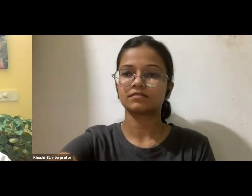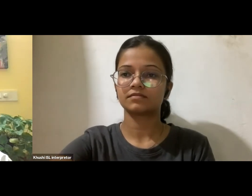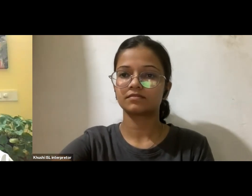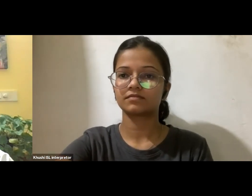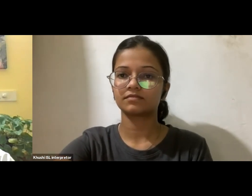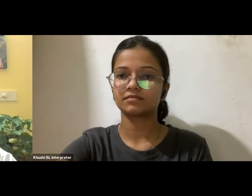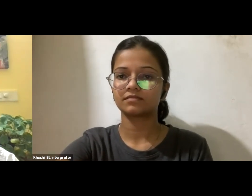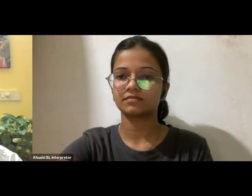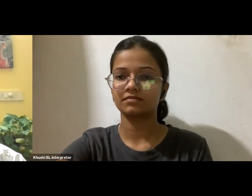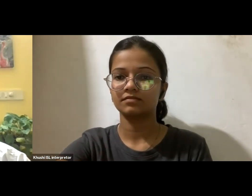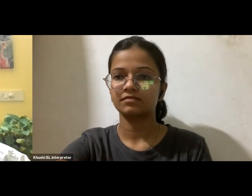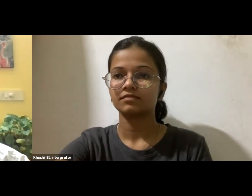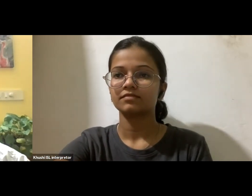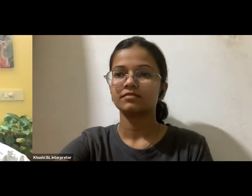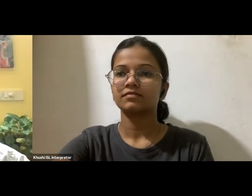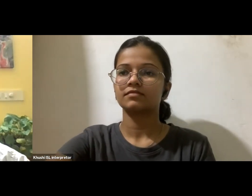Okay.